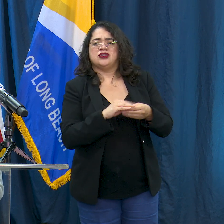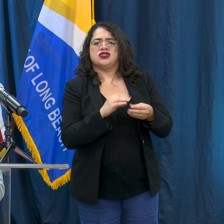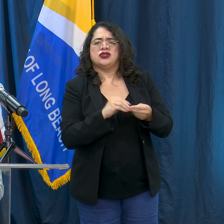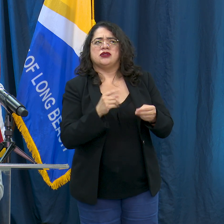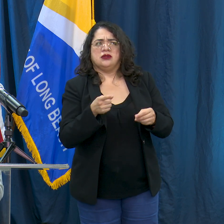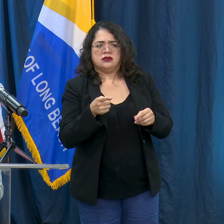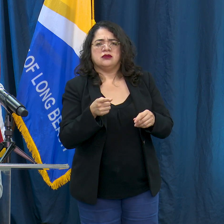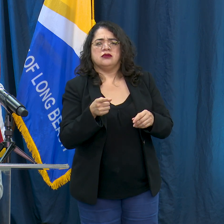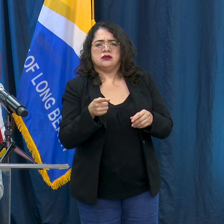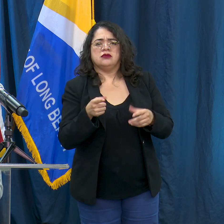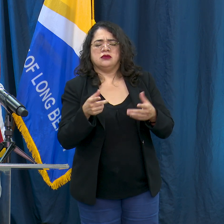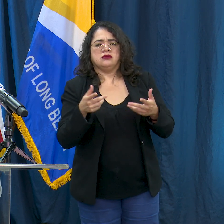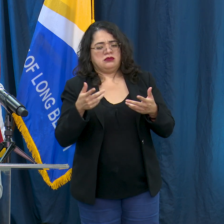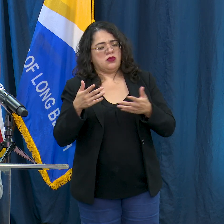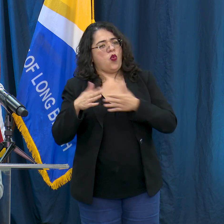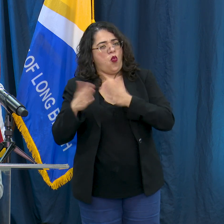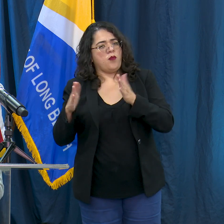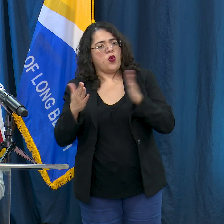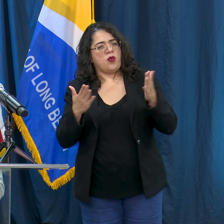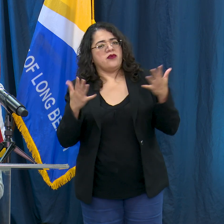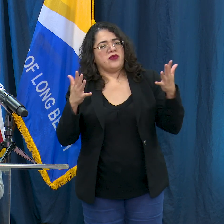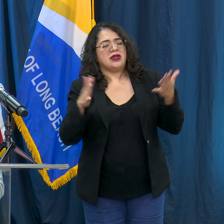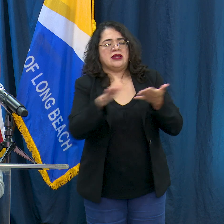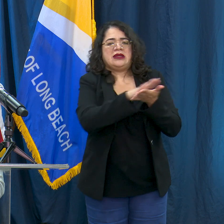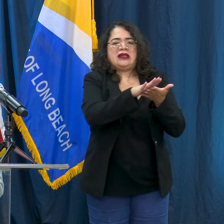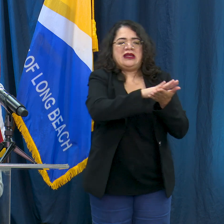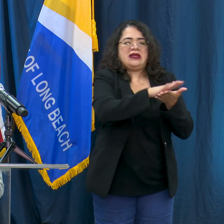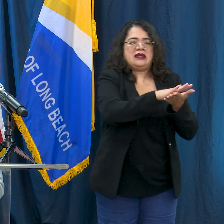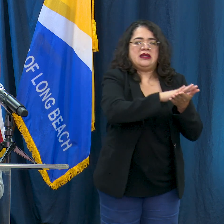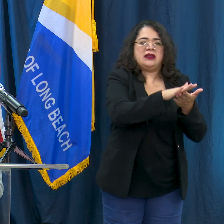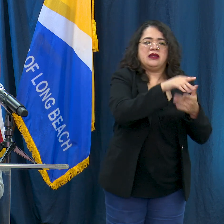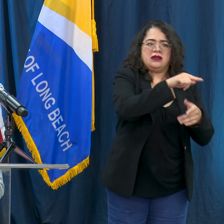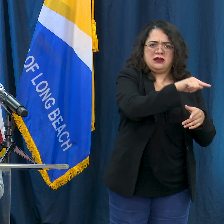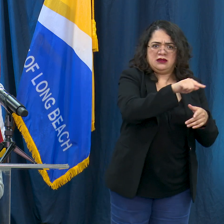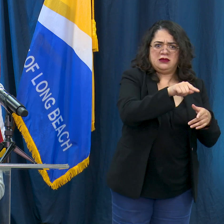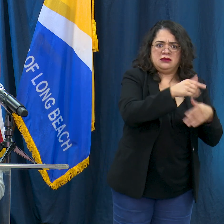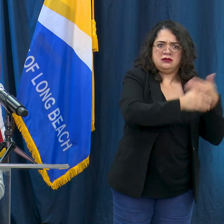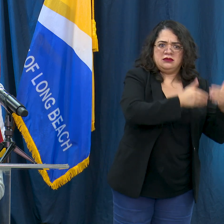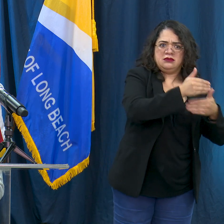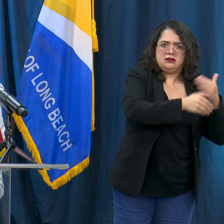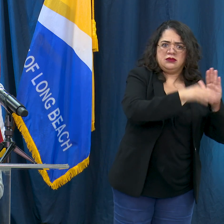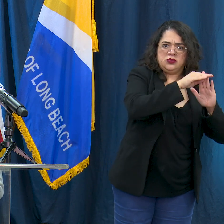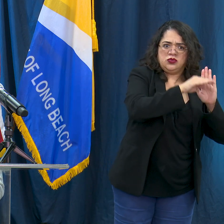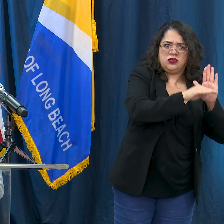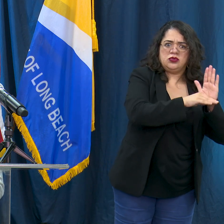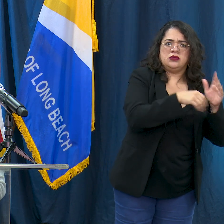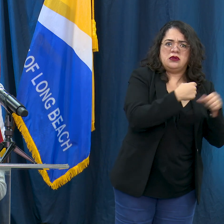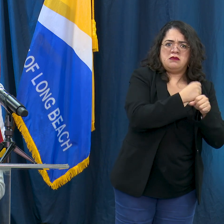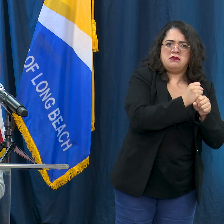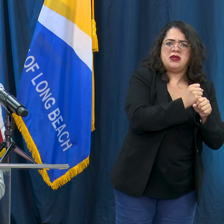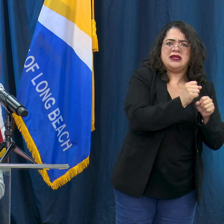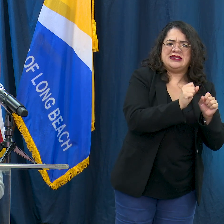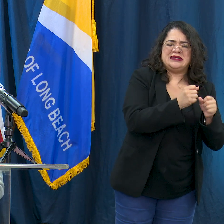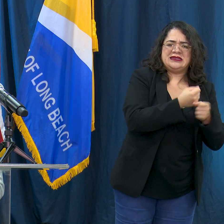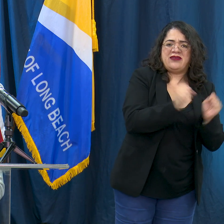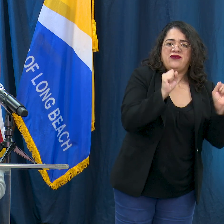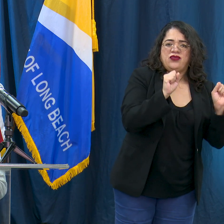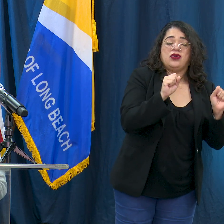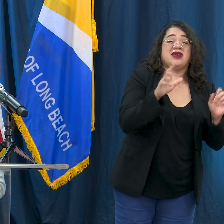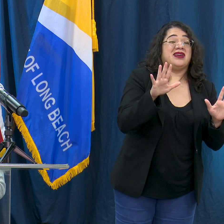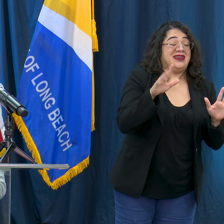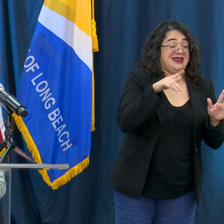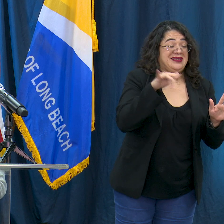opening, and there are some cleaning protocols and others in those spaces that allow for them to be a little bit safer than bars and family